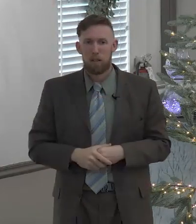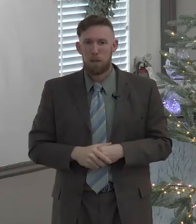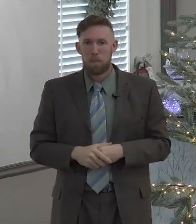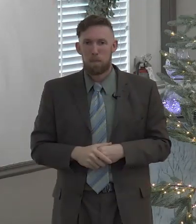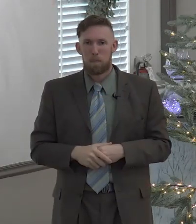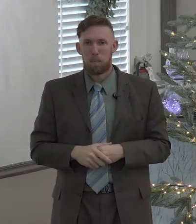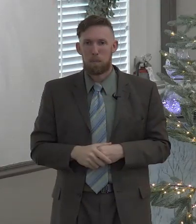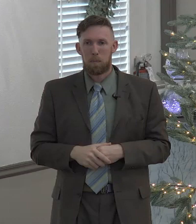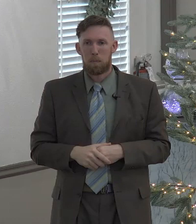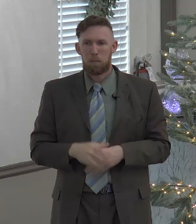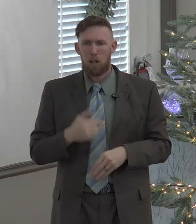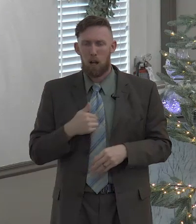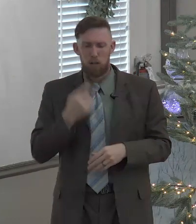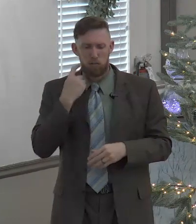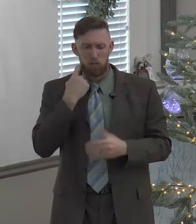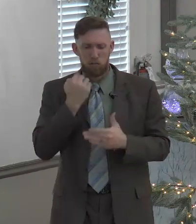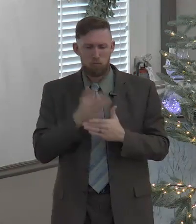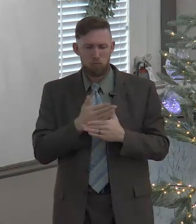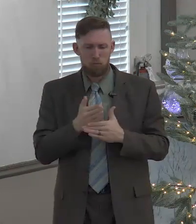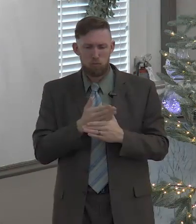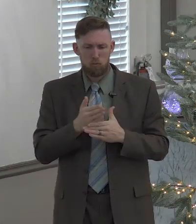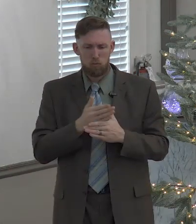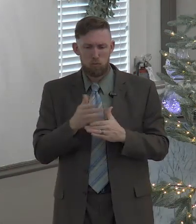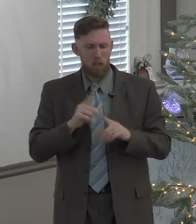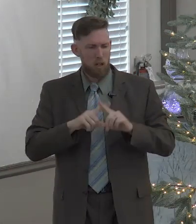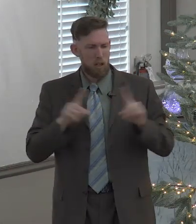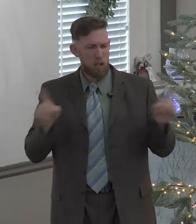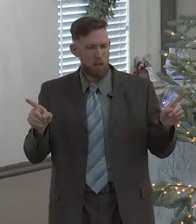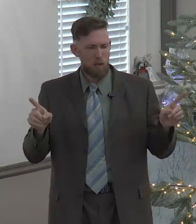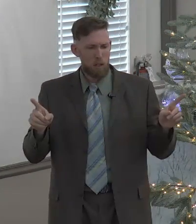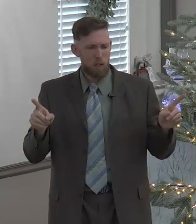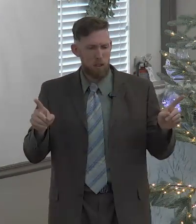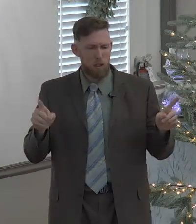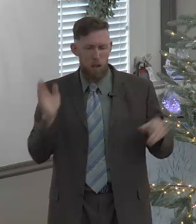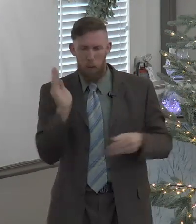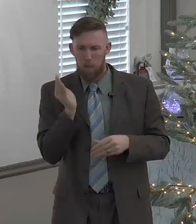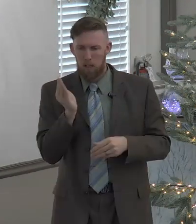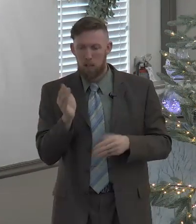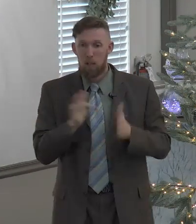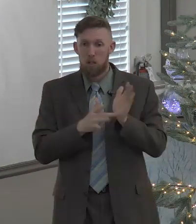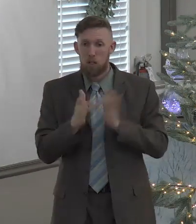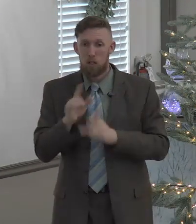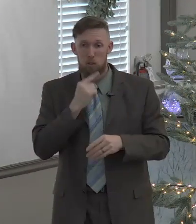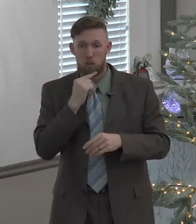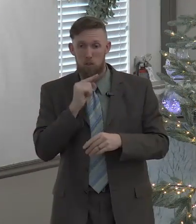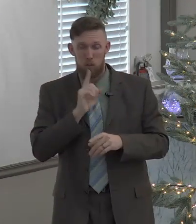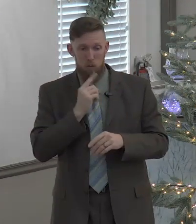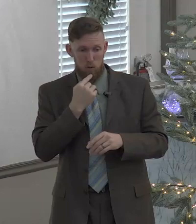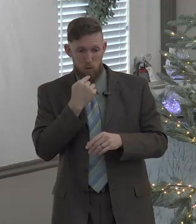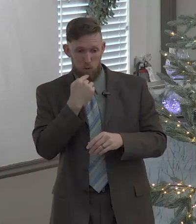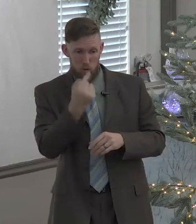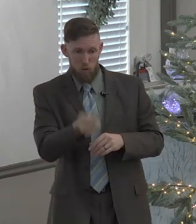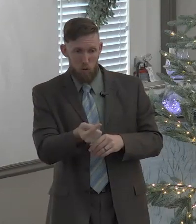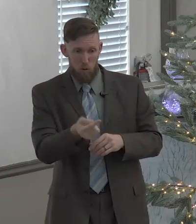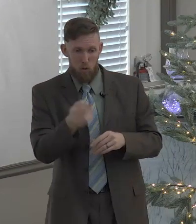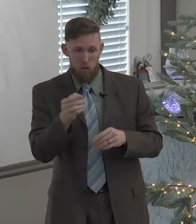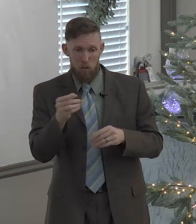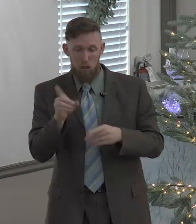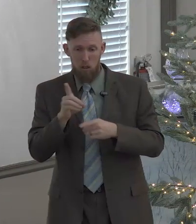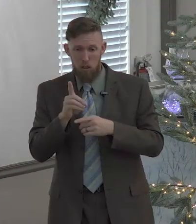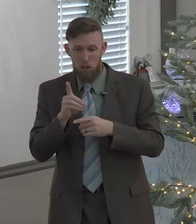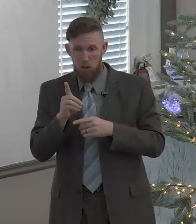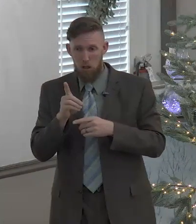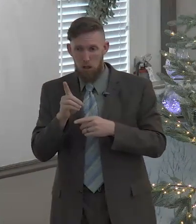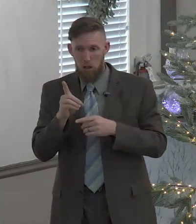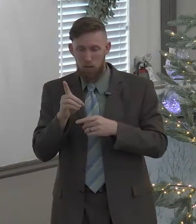But do we have faith? I shared in a message not long ago that Jesus told